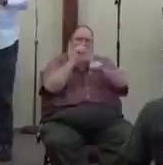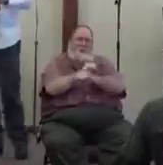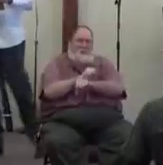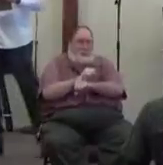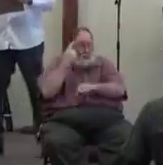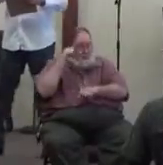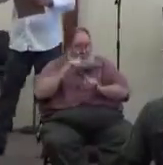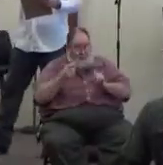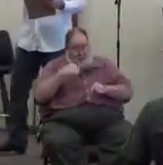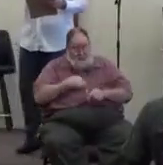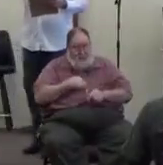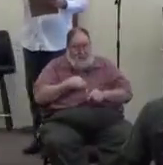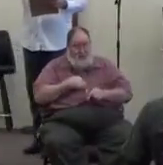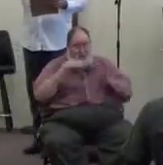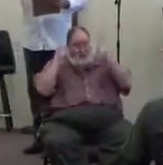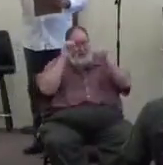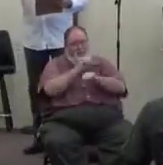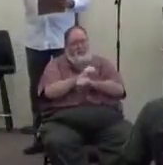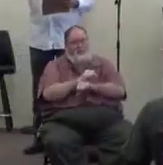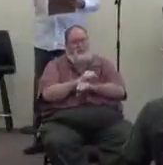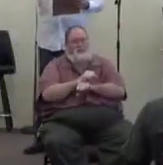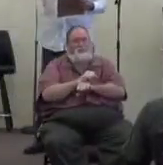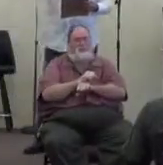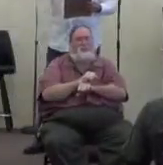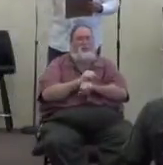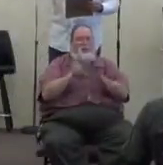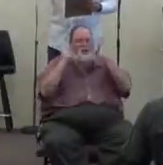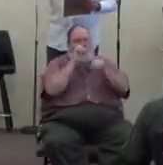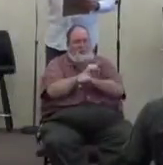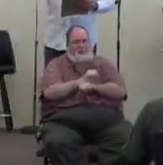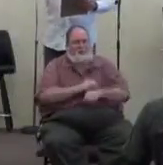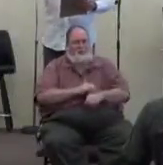miracle. The very last thing he did was a miracle.